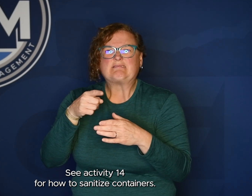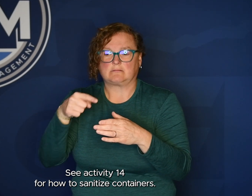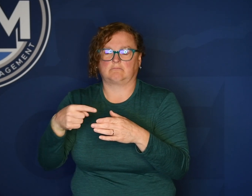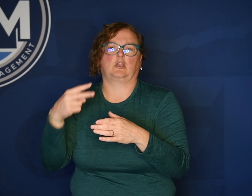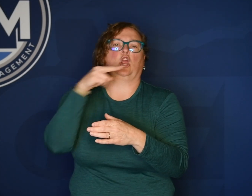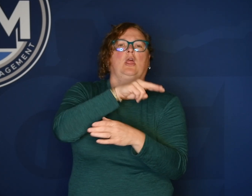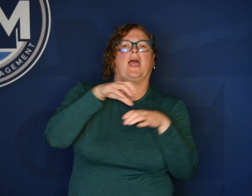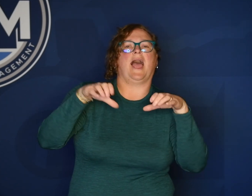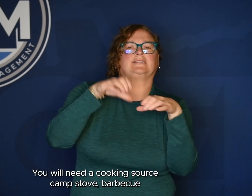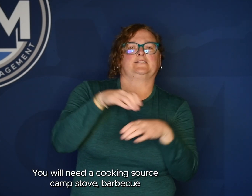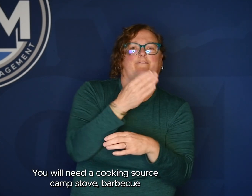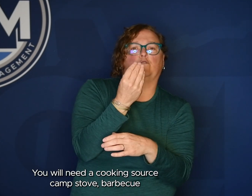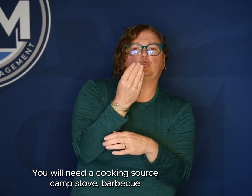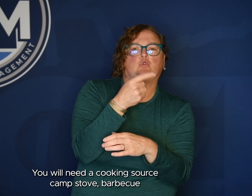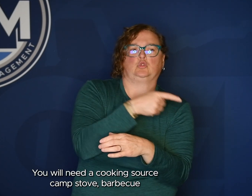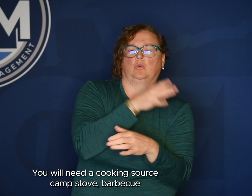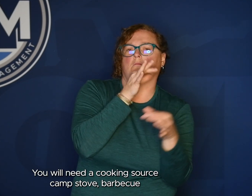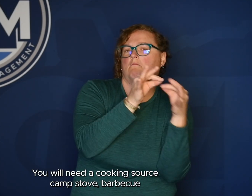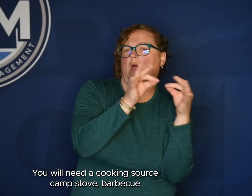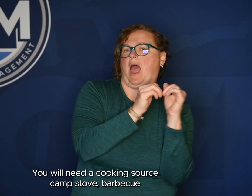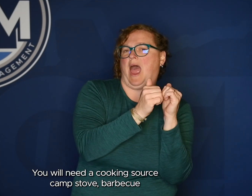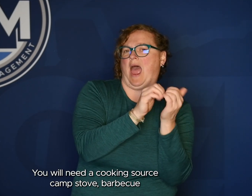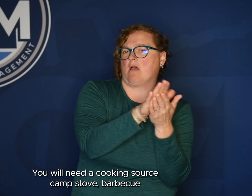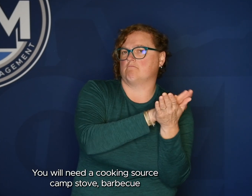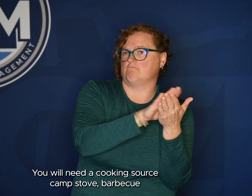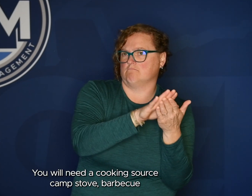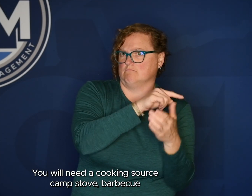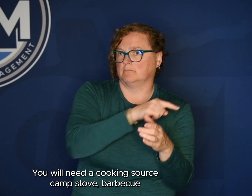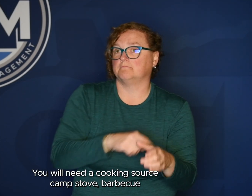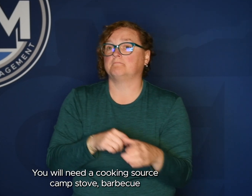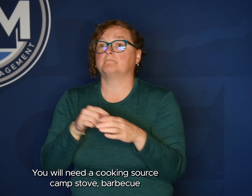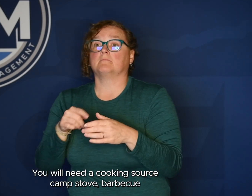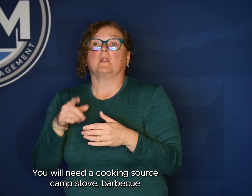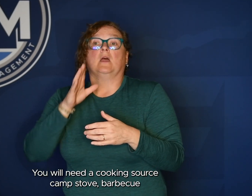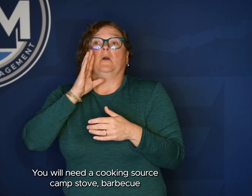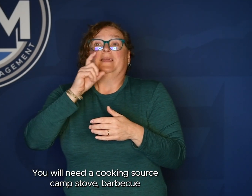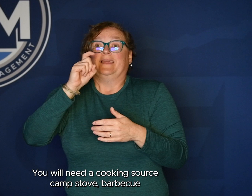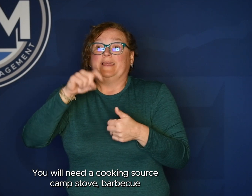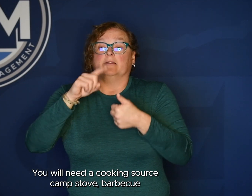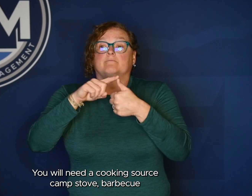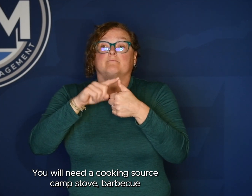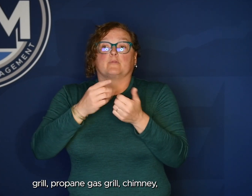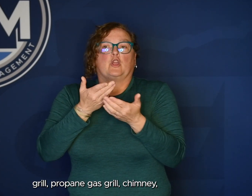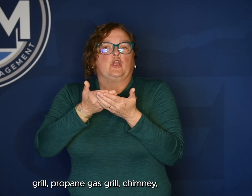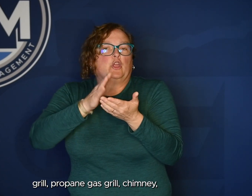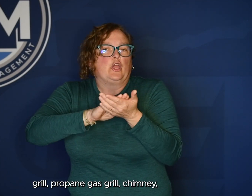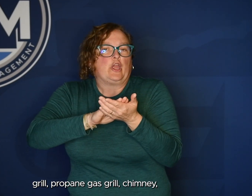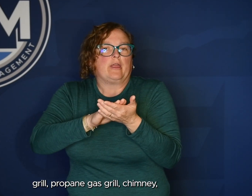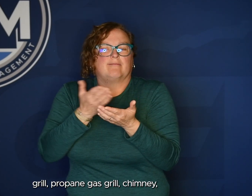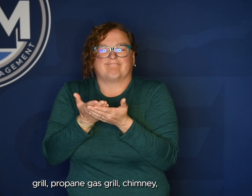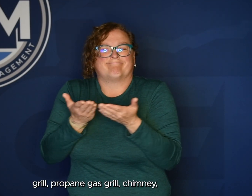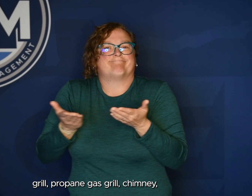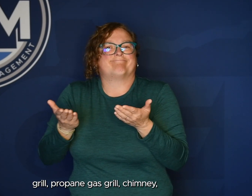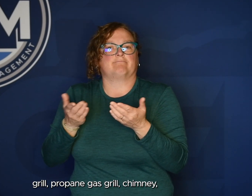containers. You'll need a cooking source: camp stove, barbecue grill, propane gas